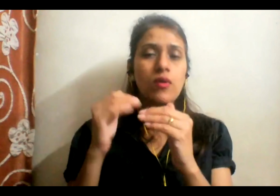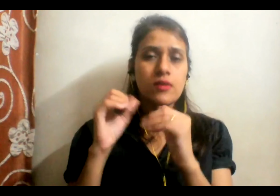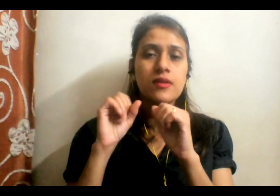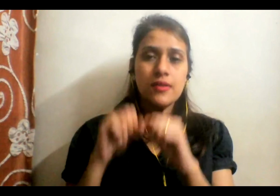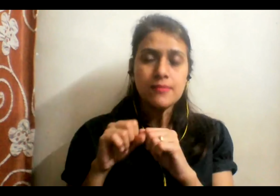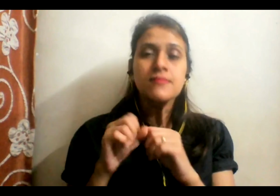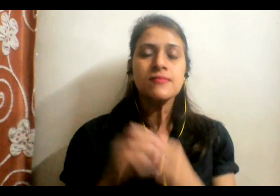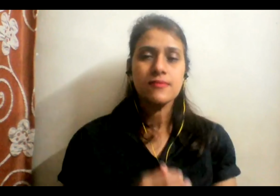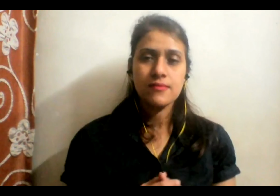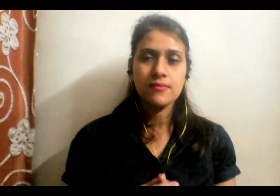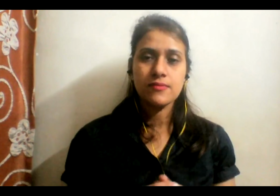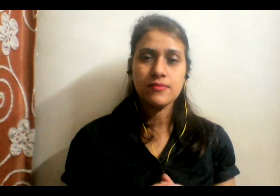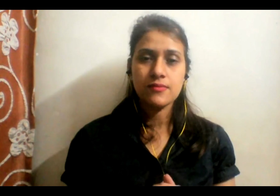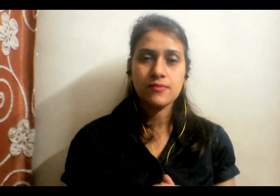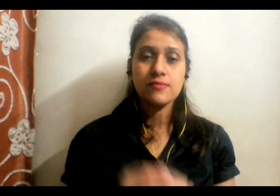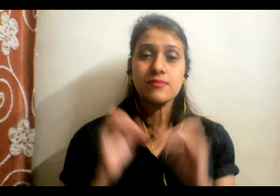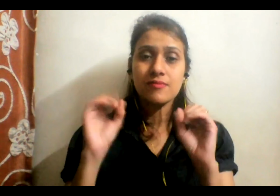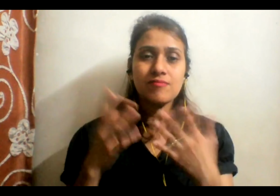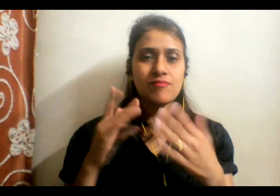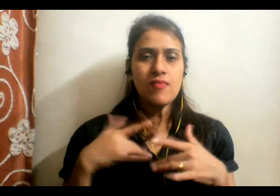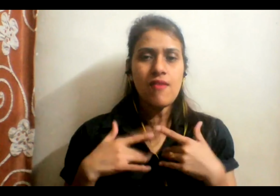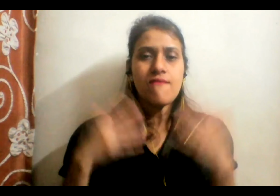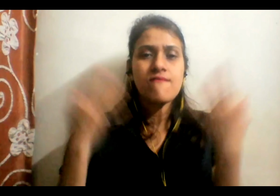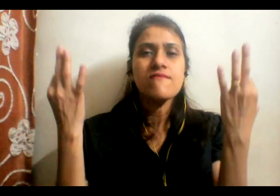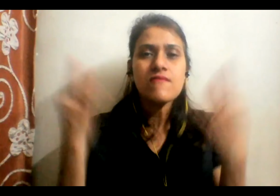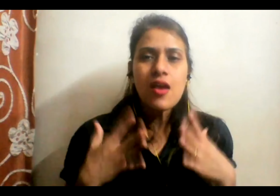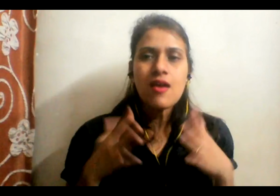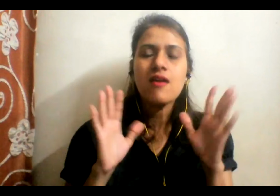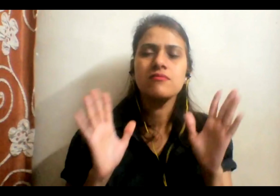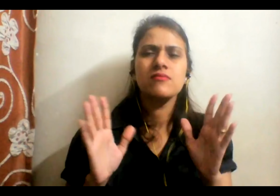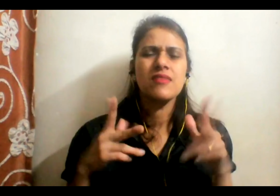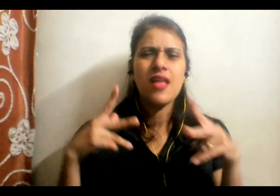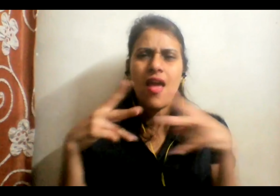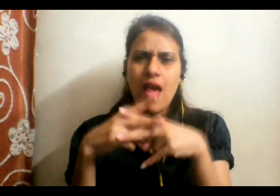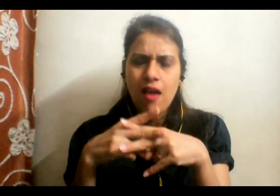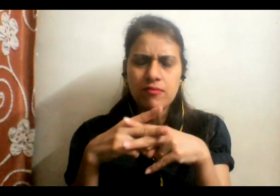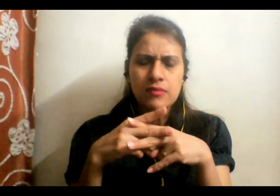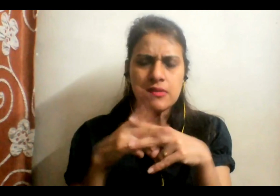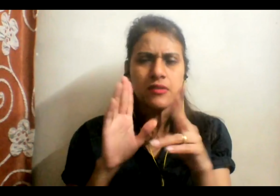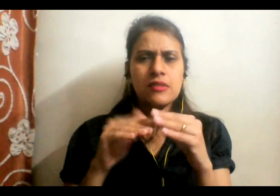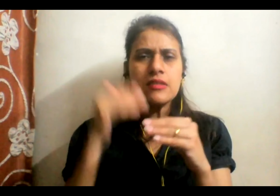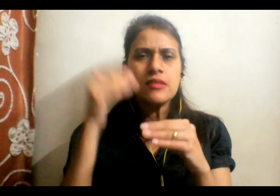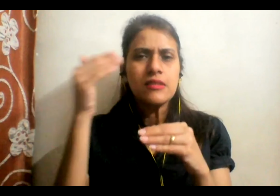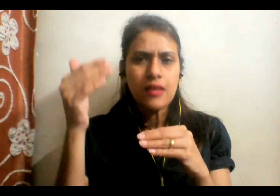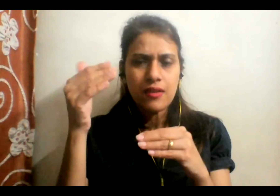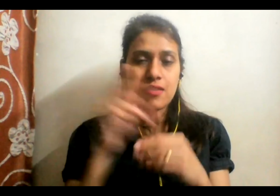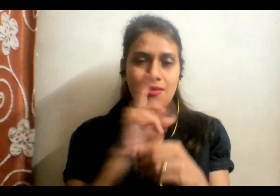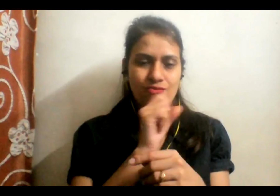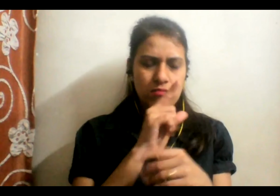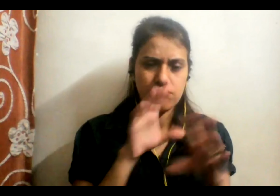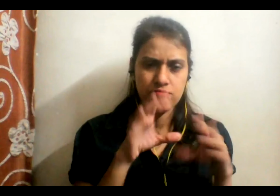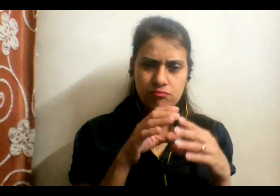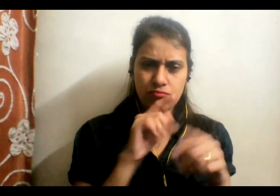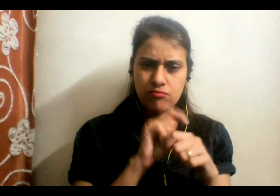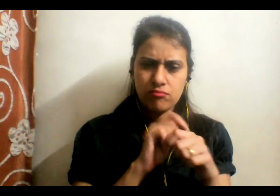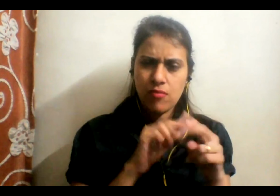maybe start afresh, maybe take a break, that's okay. Think what's not going your way,